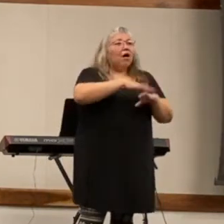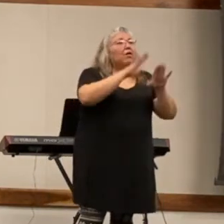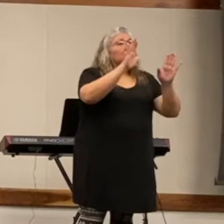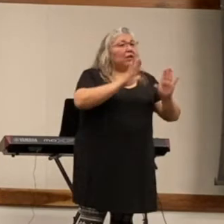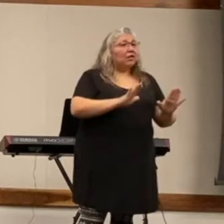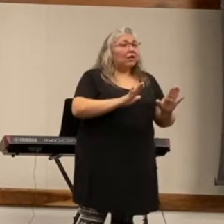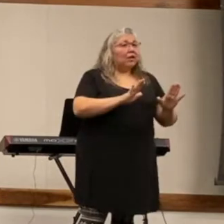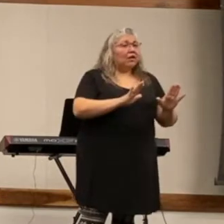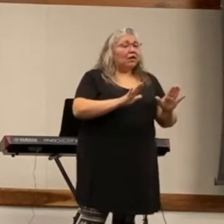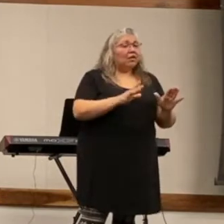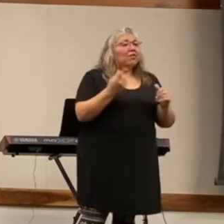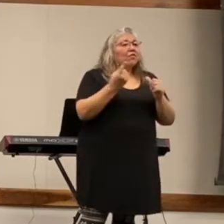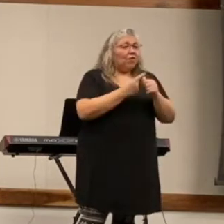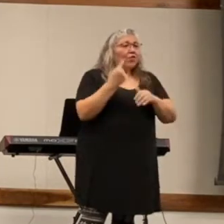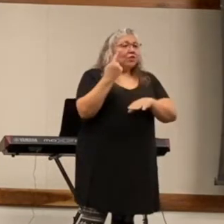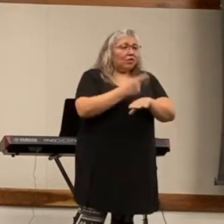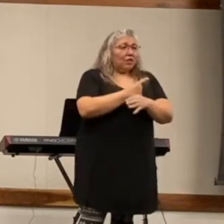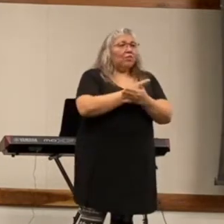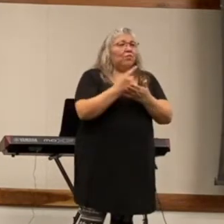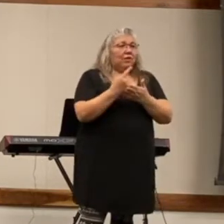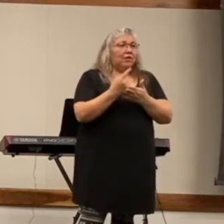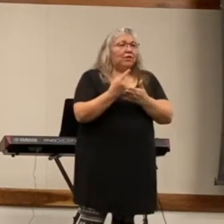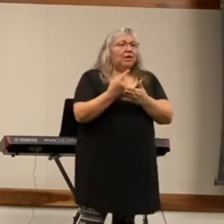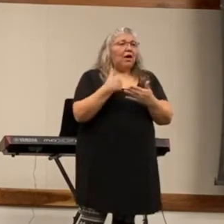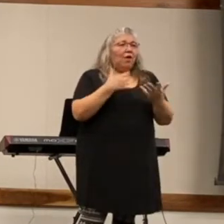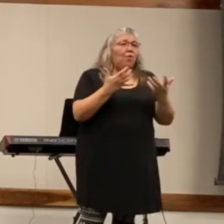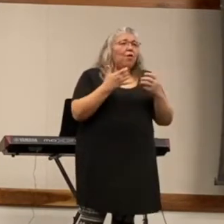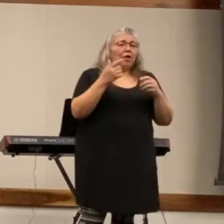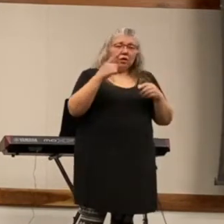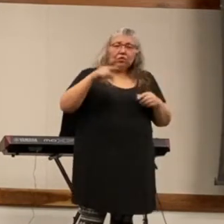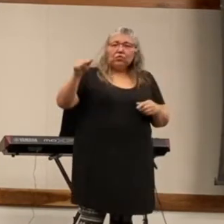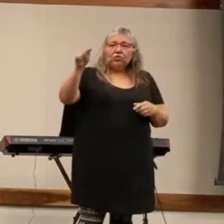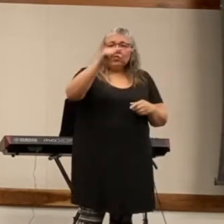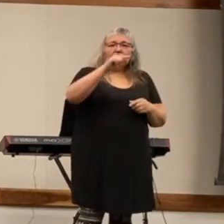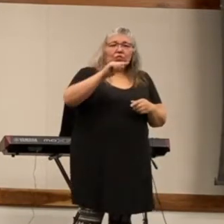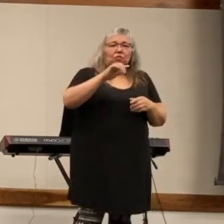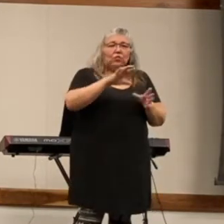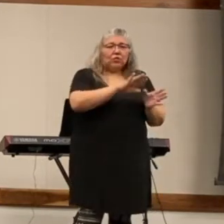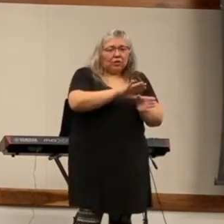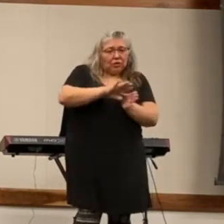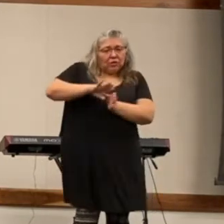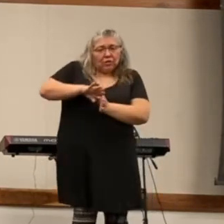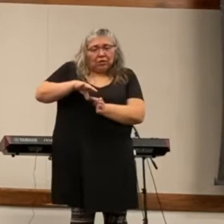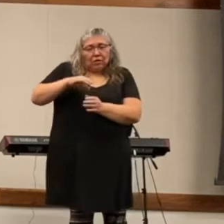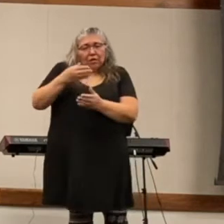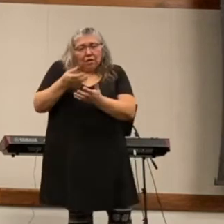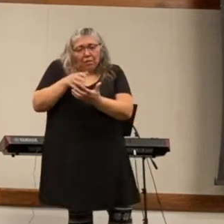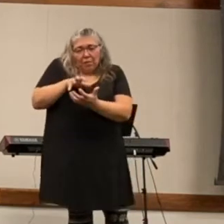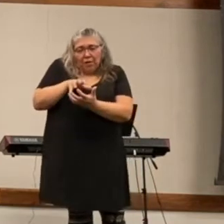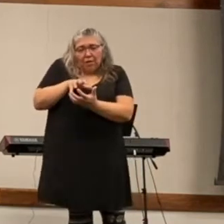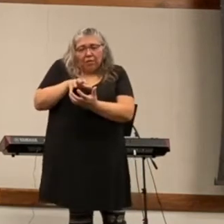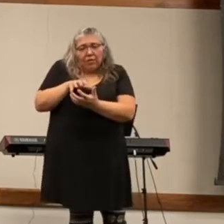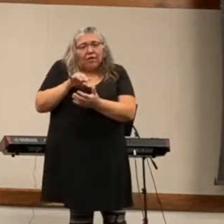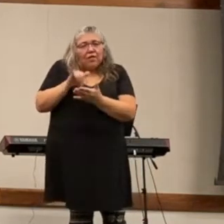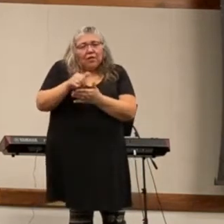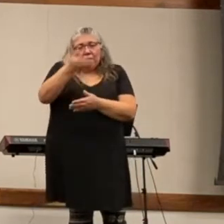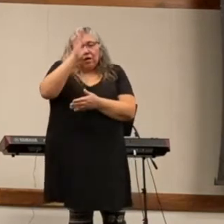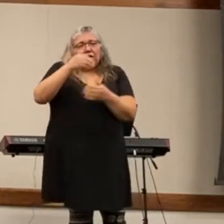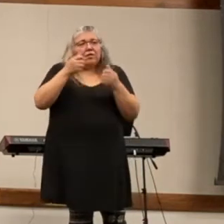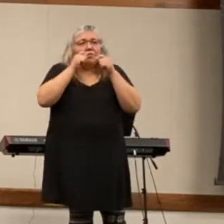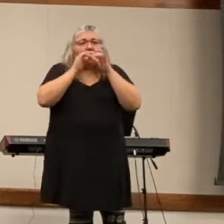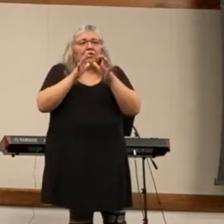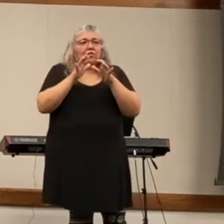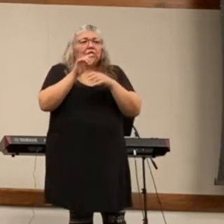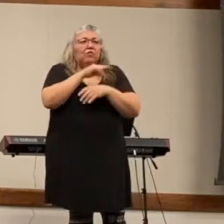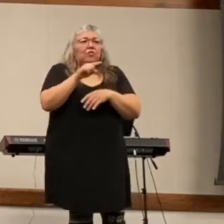Sunday, the first day of the week, I want each of you to set aside an amount as God has blessed you.